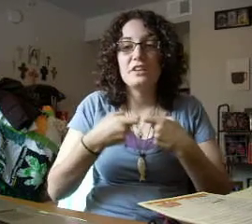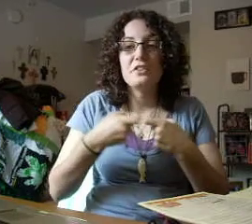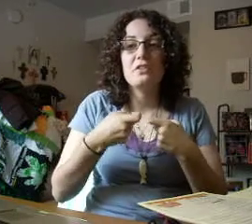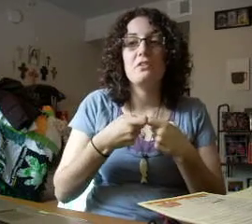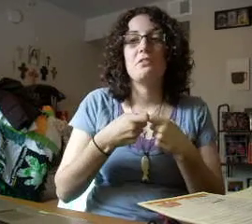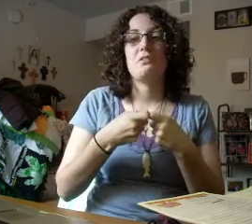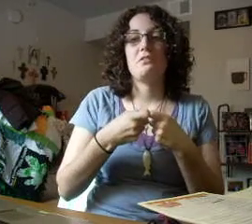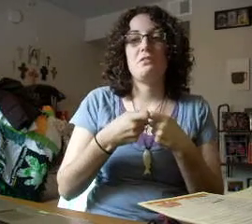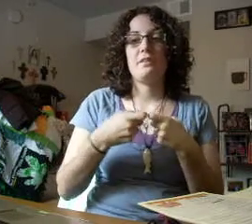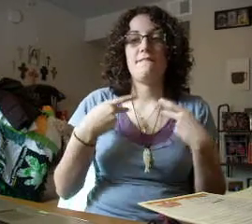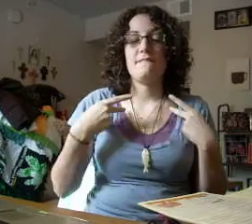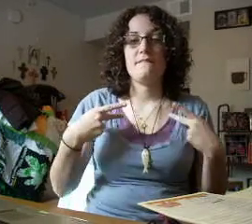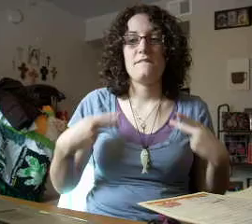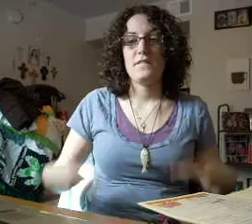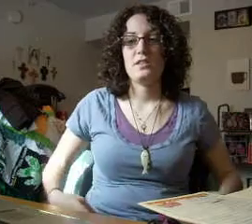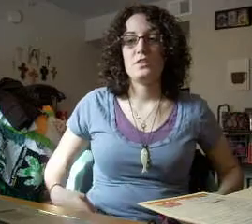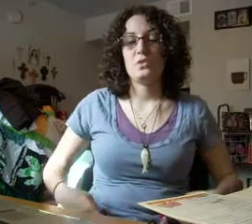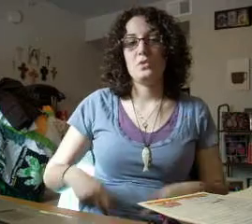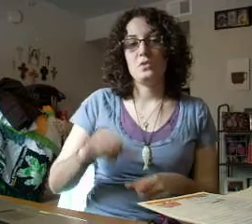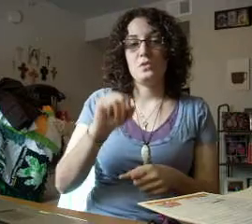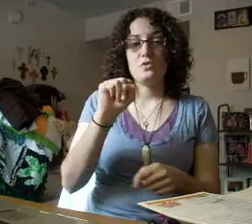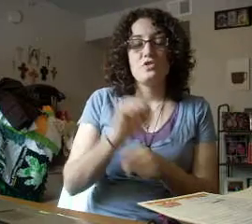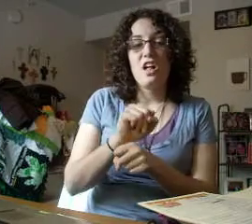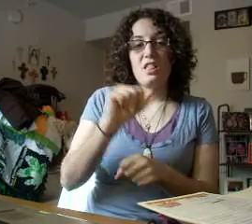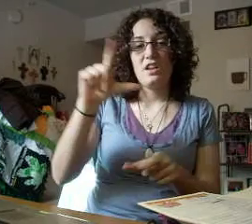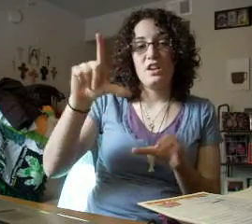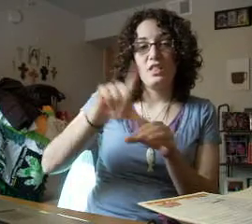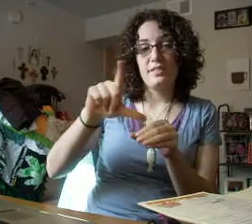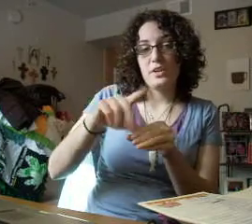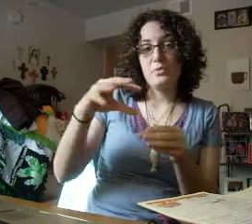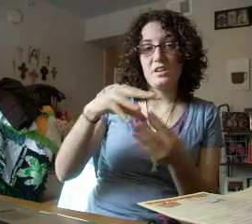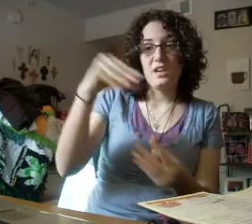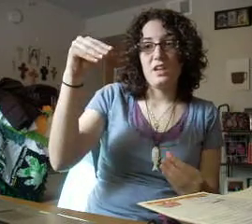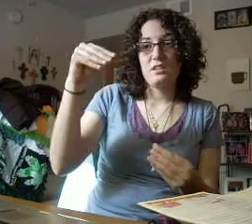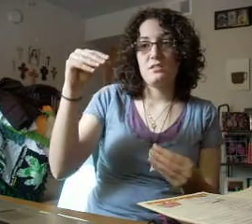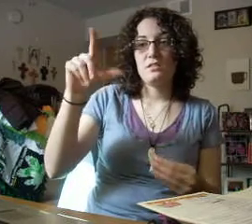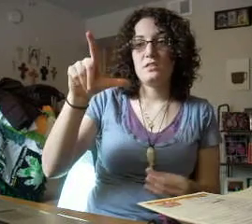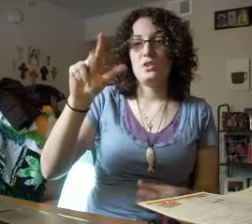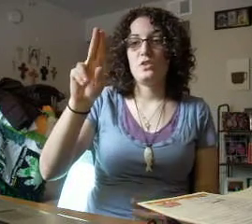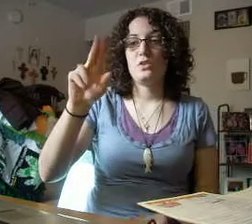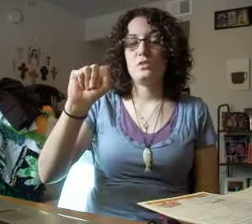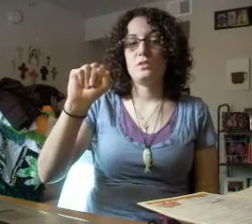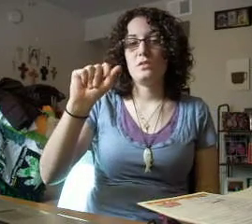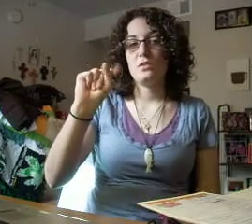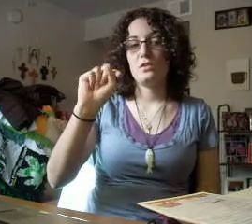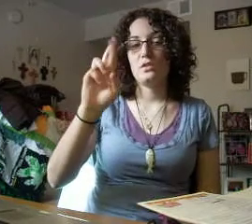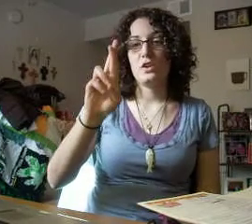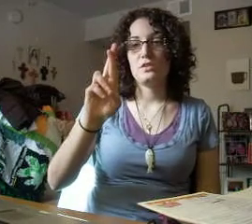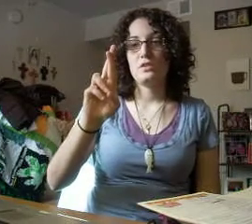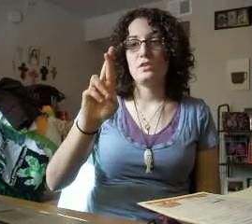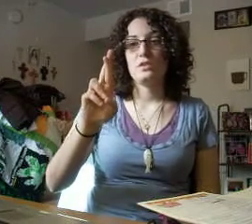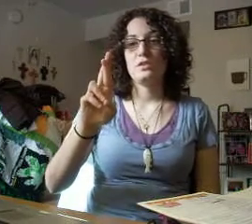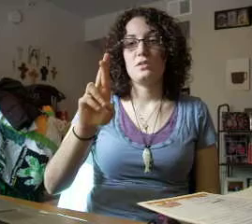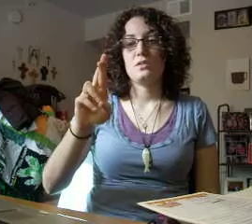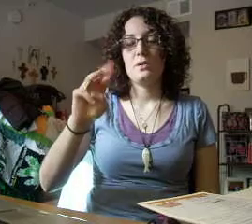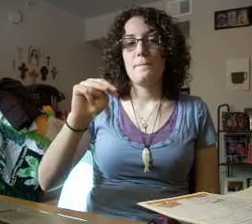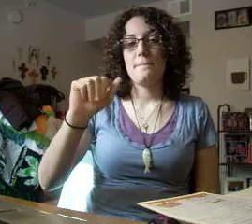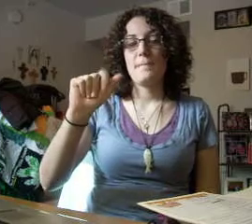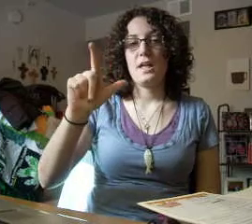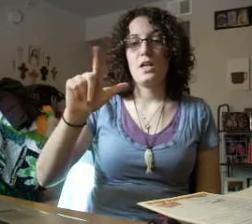physical states, such as whether it's a solid, liquid, or gas, luster, malleability, ductility.